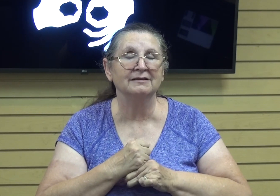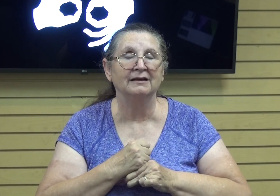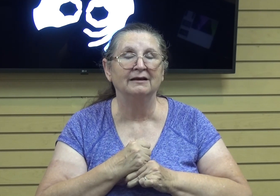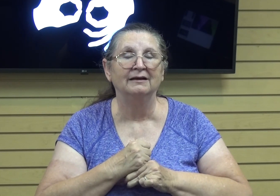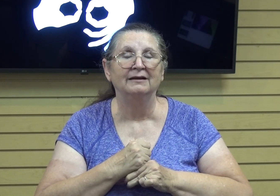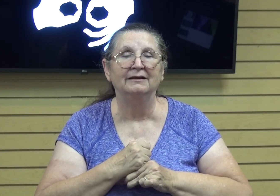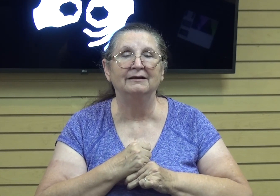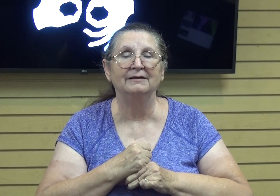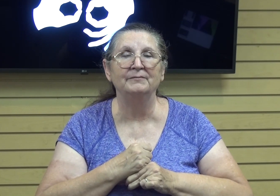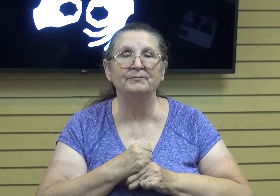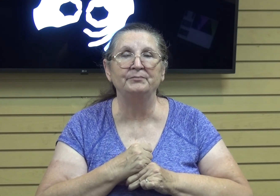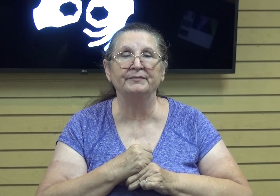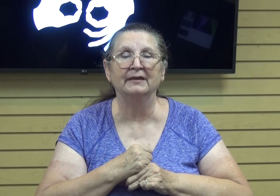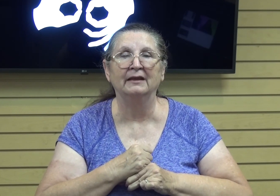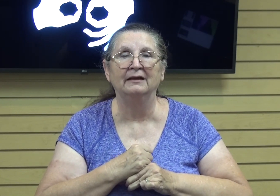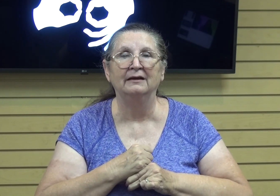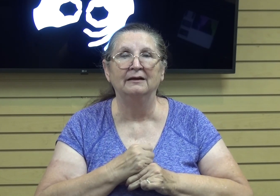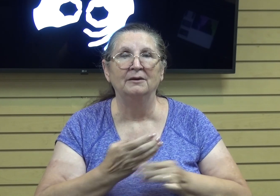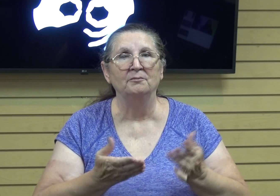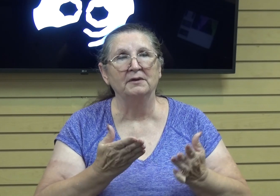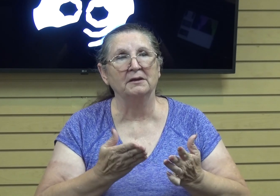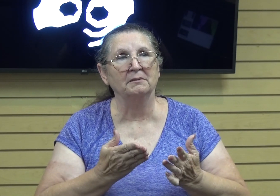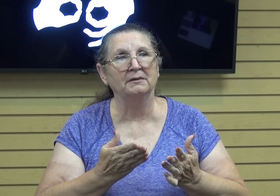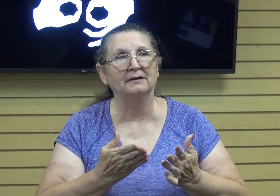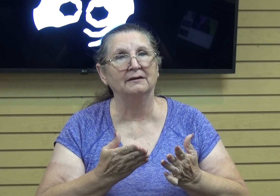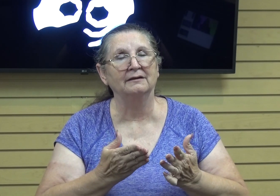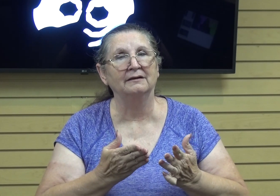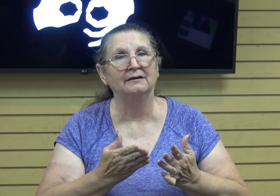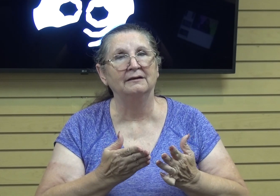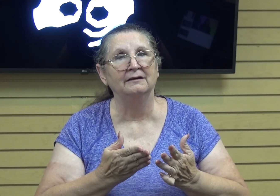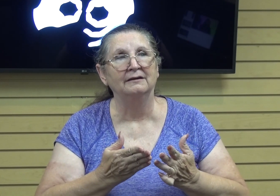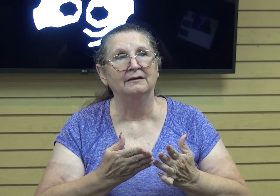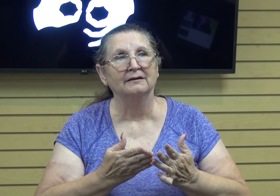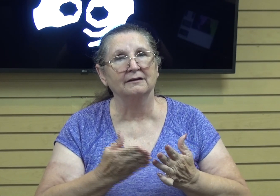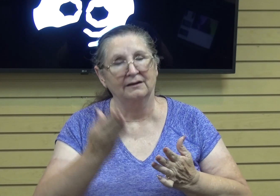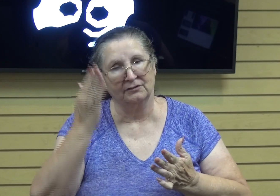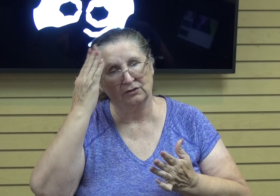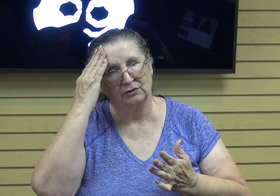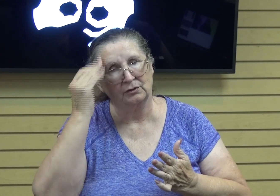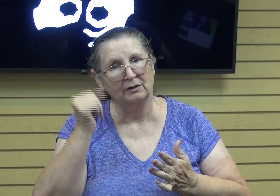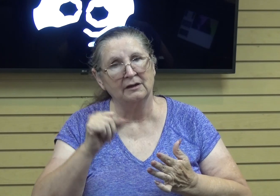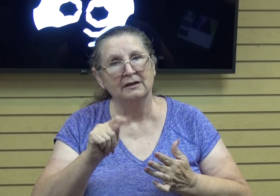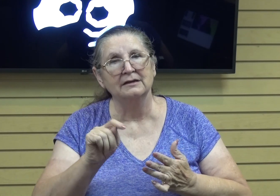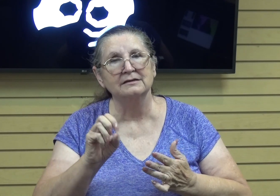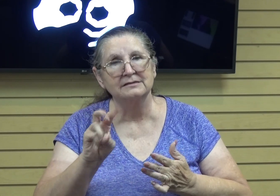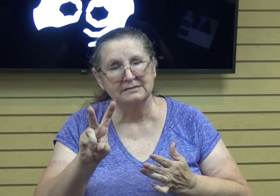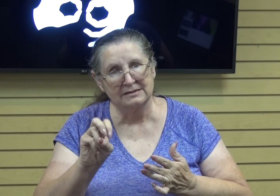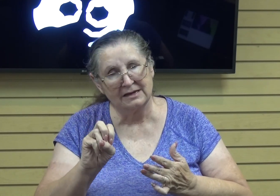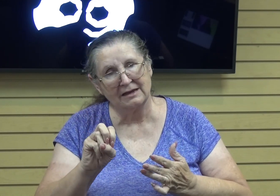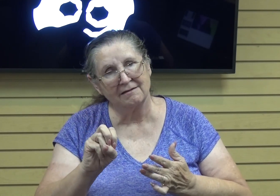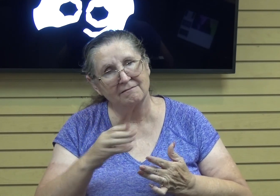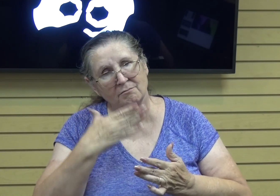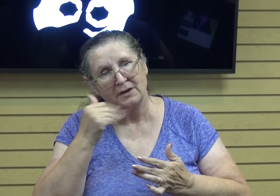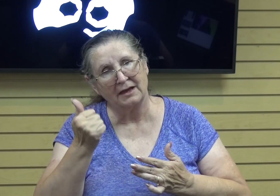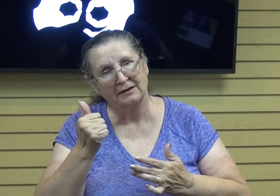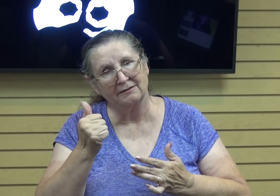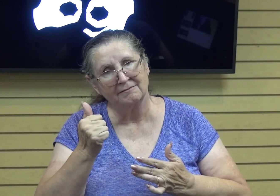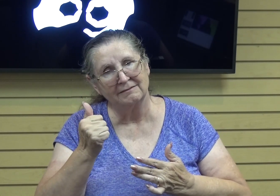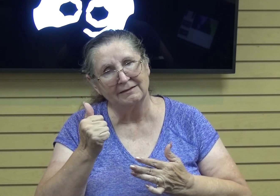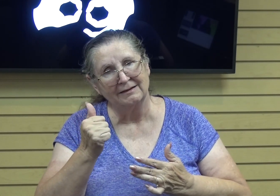And probably I got to get to know Steve better, or actually Steve got to know me